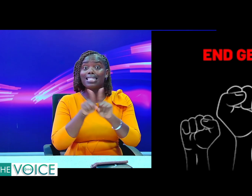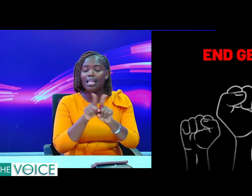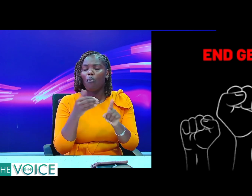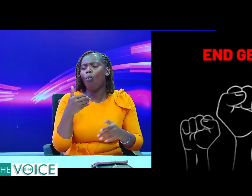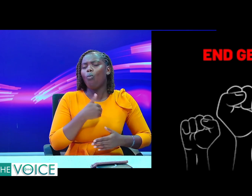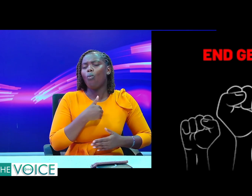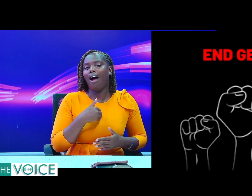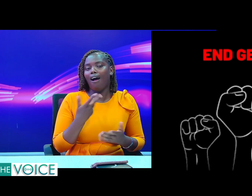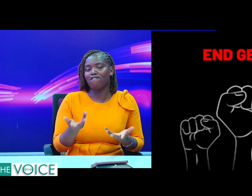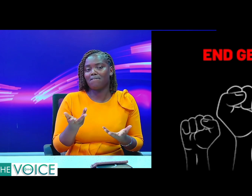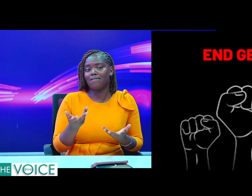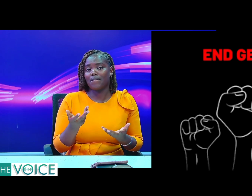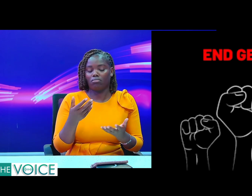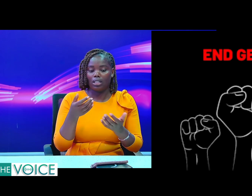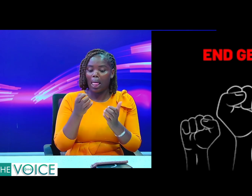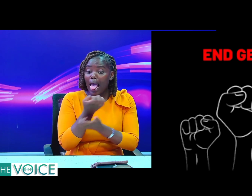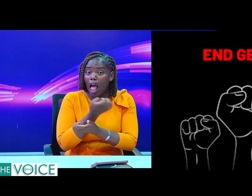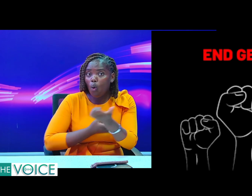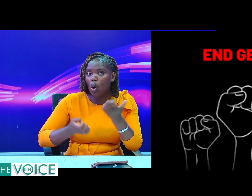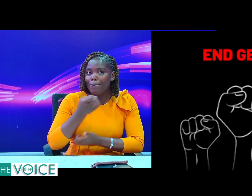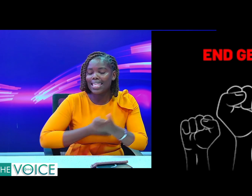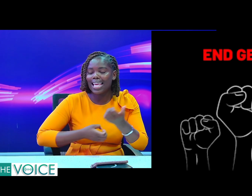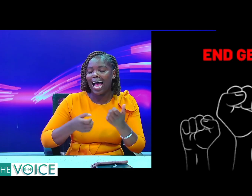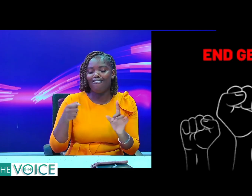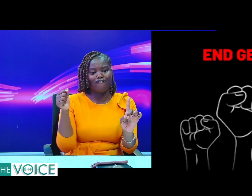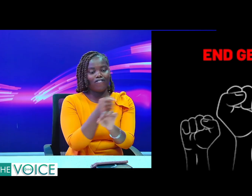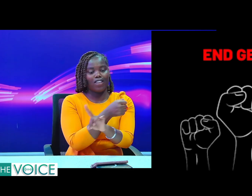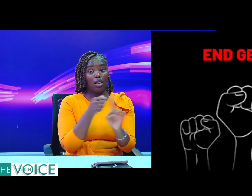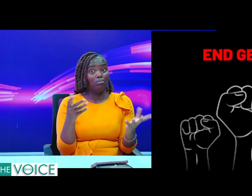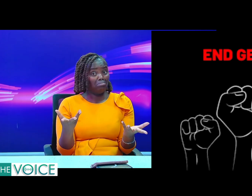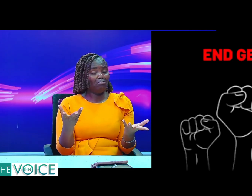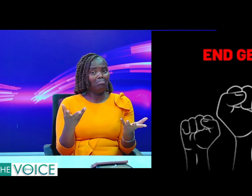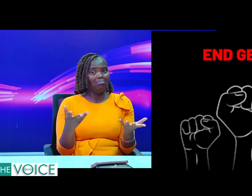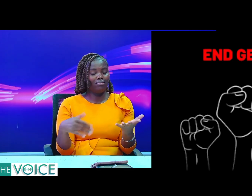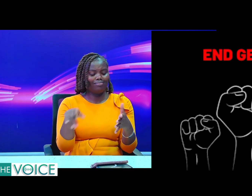psychological harassment. At the same time, we also have economic